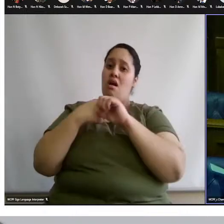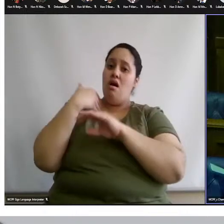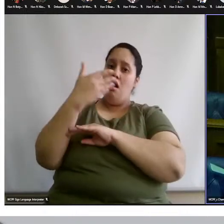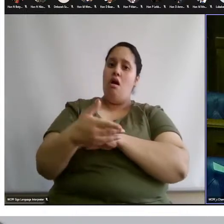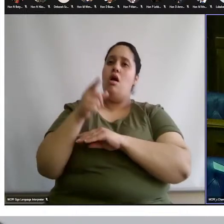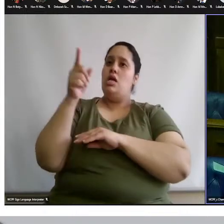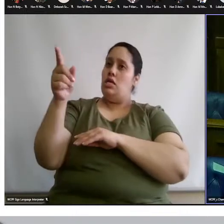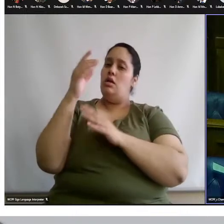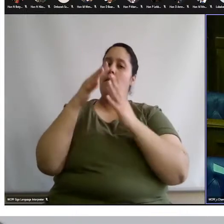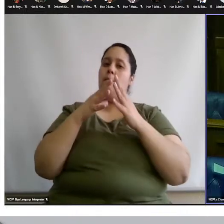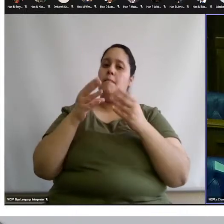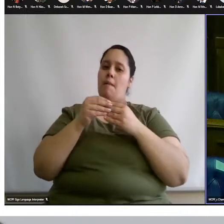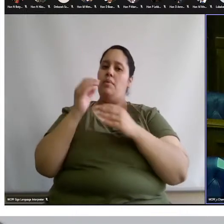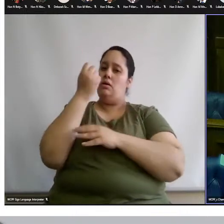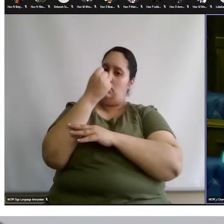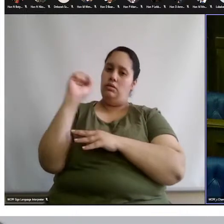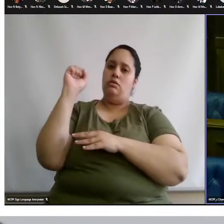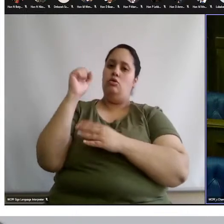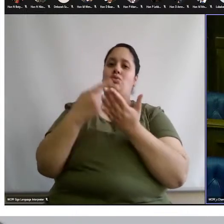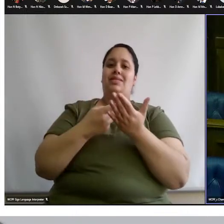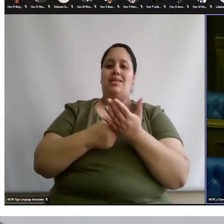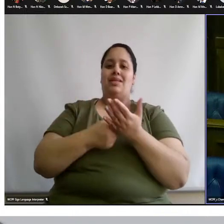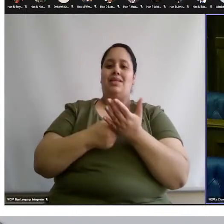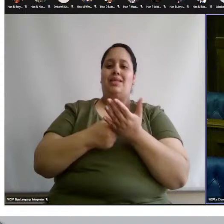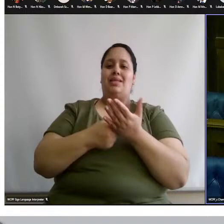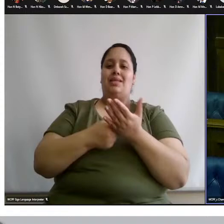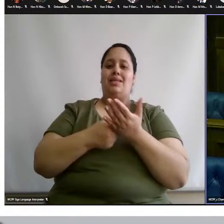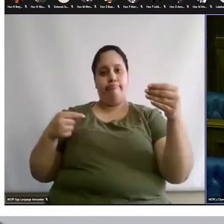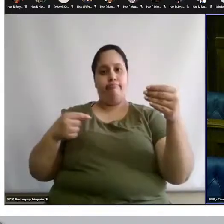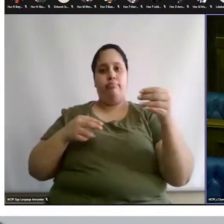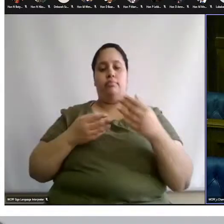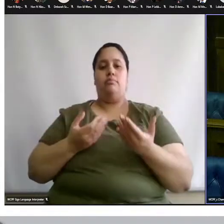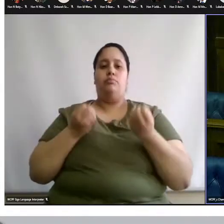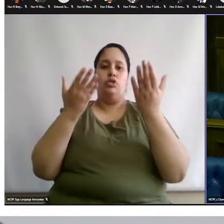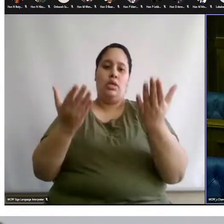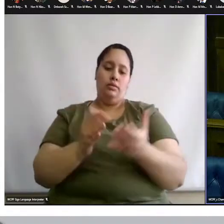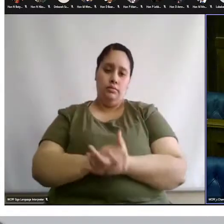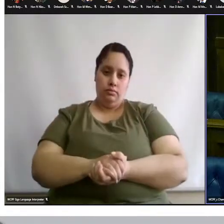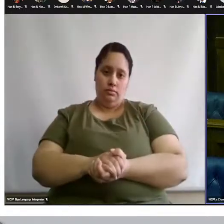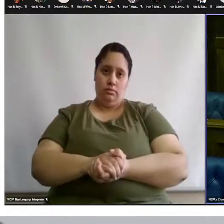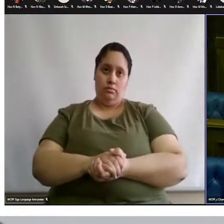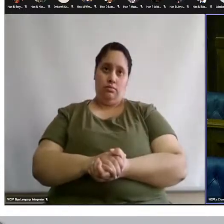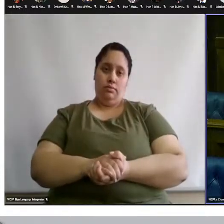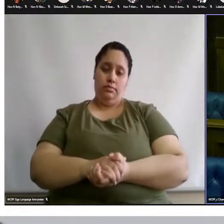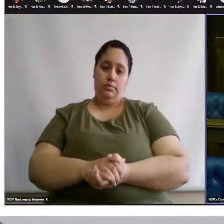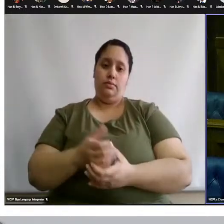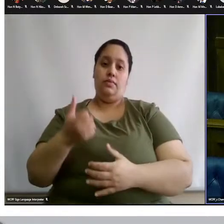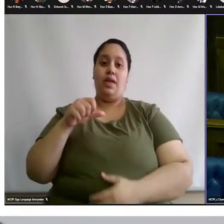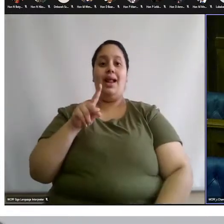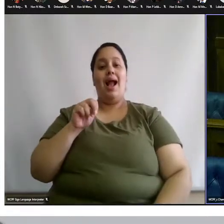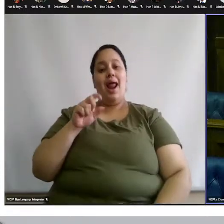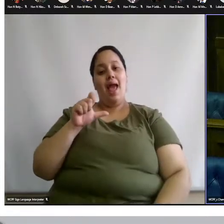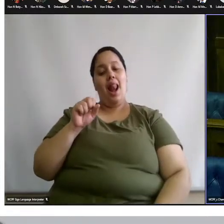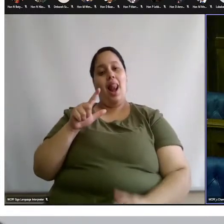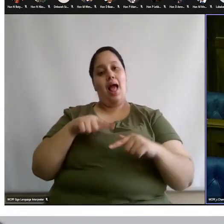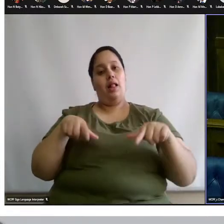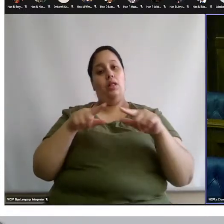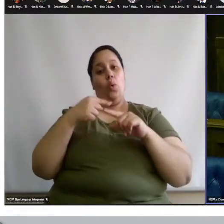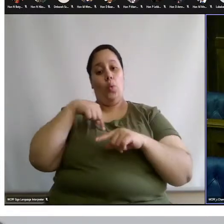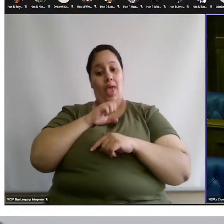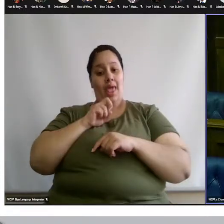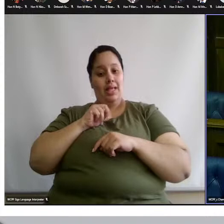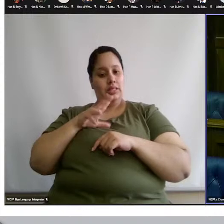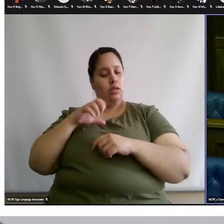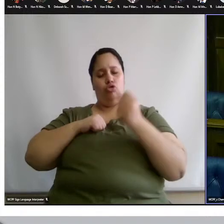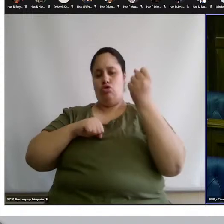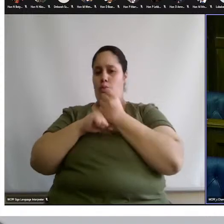He has refused for over a year to discuss a dossier which was presented to him. Let's talk about Kanlan. I want to put it on record. We as the ANC do not